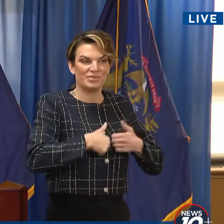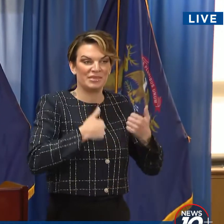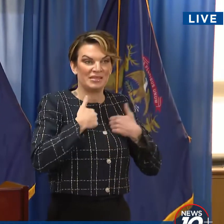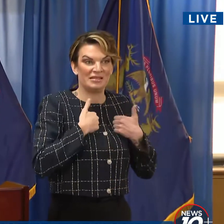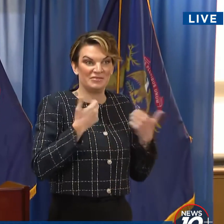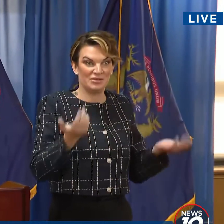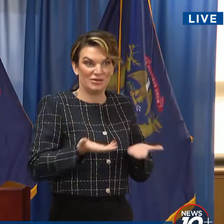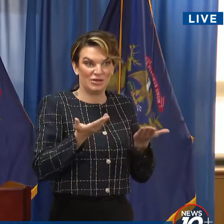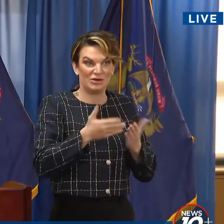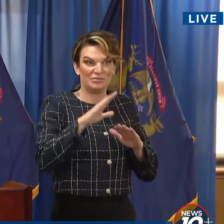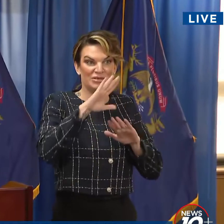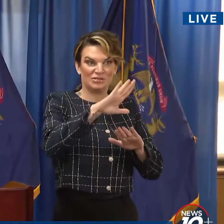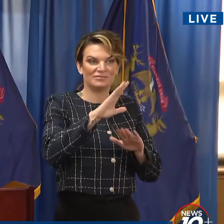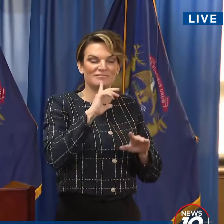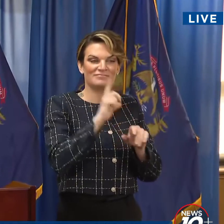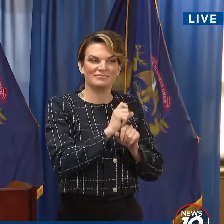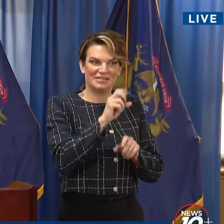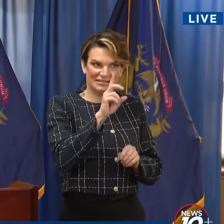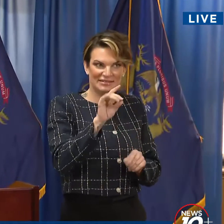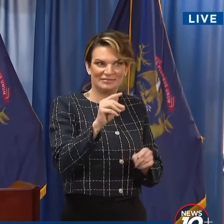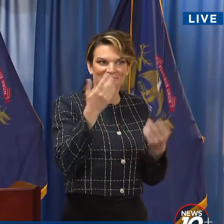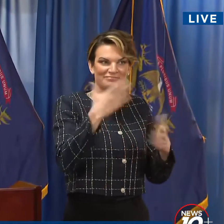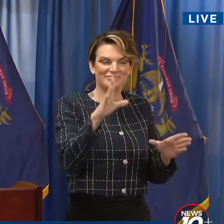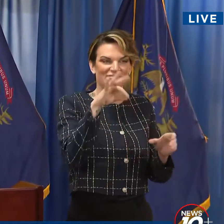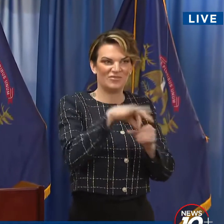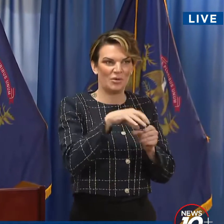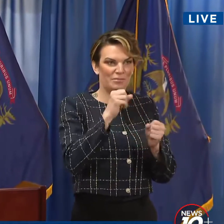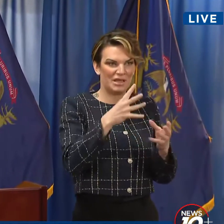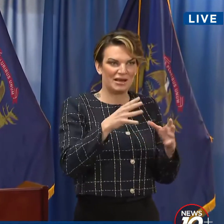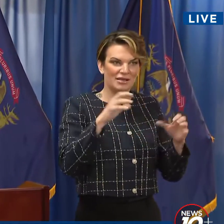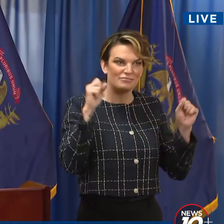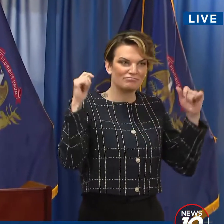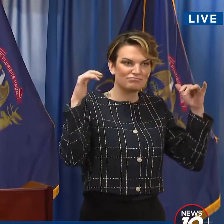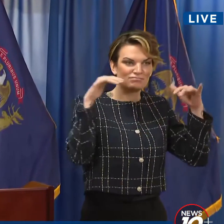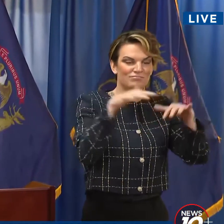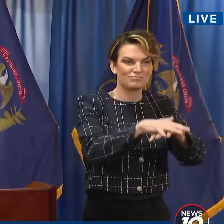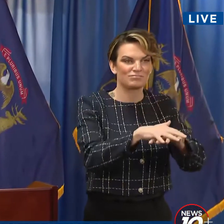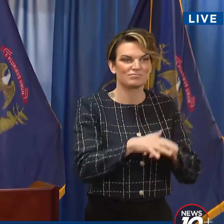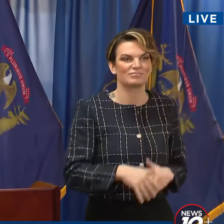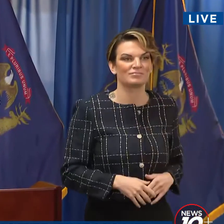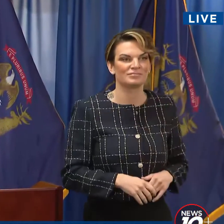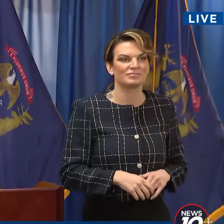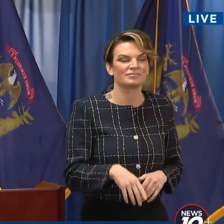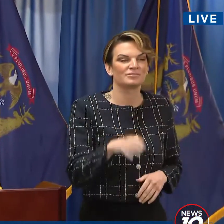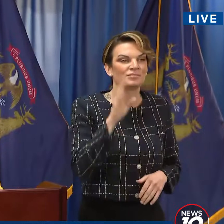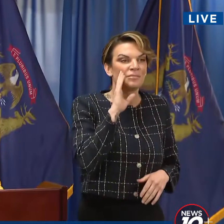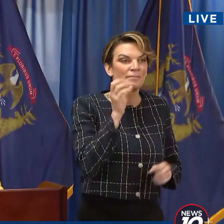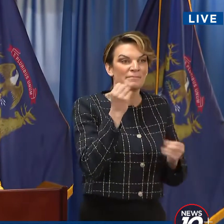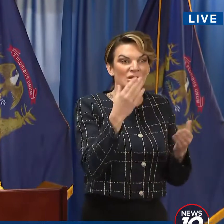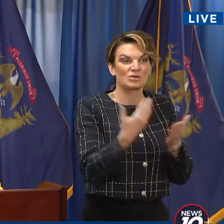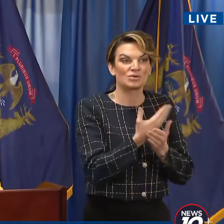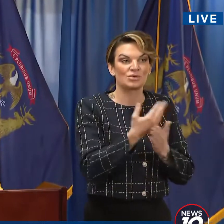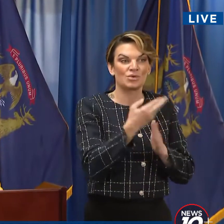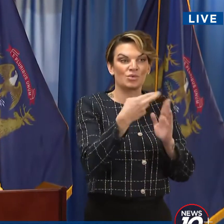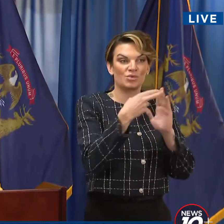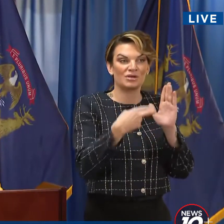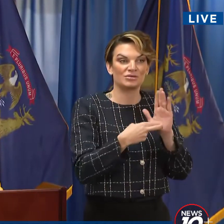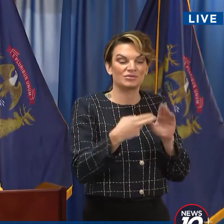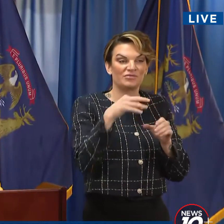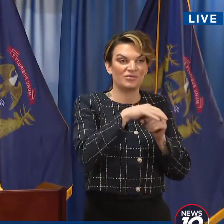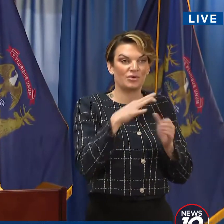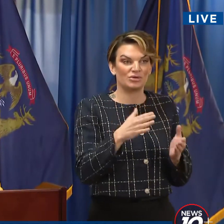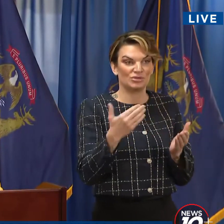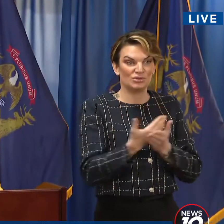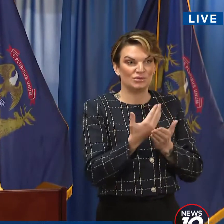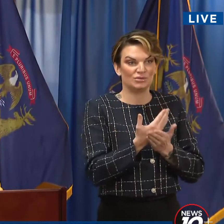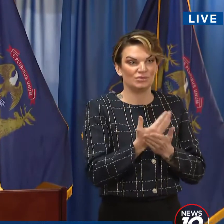safely, securely, and conveniently. As in past elections, we saw thousands of new voters register and vote on Election Day,